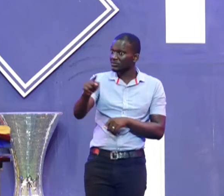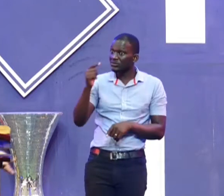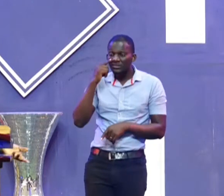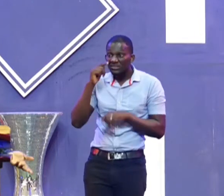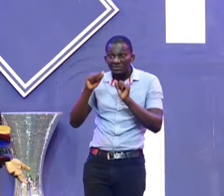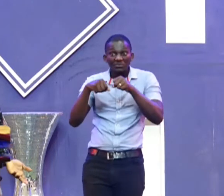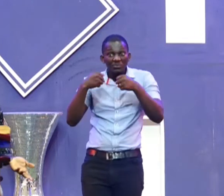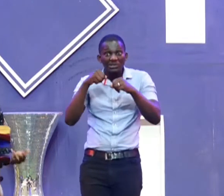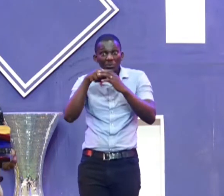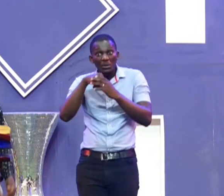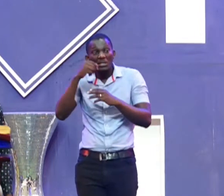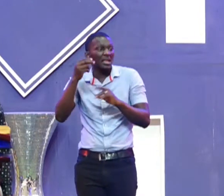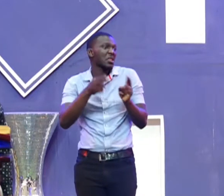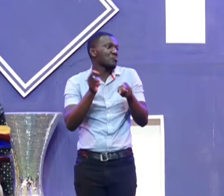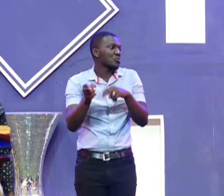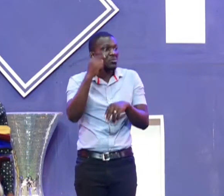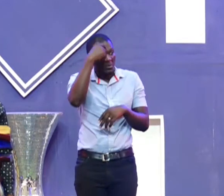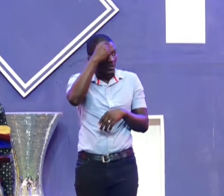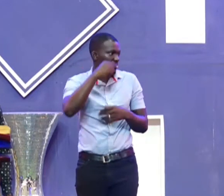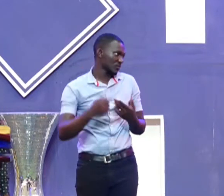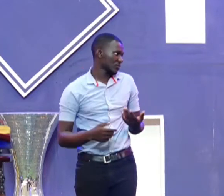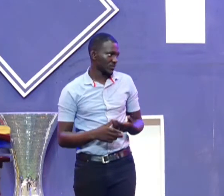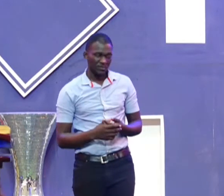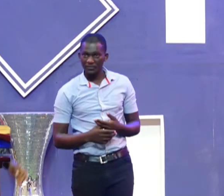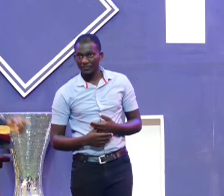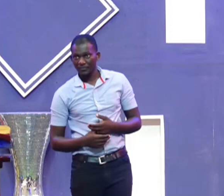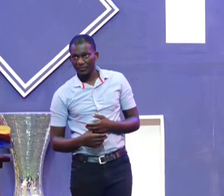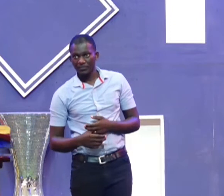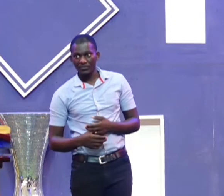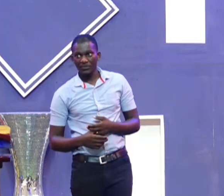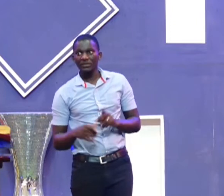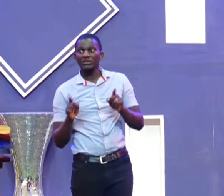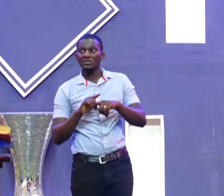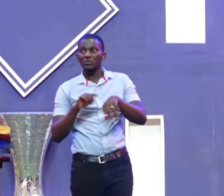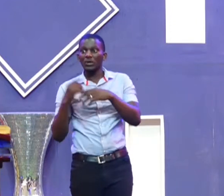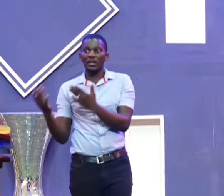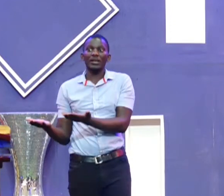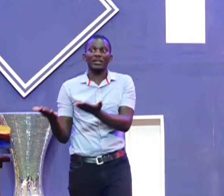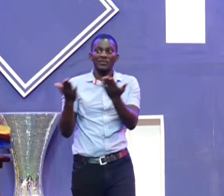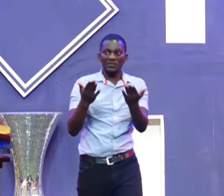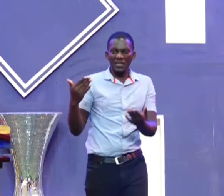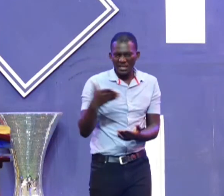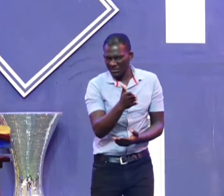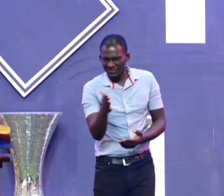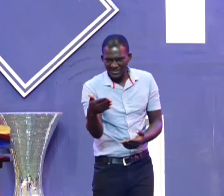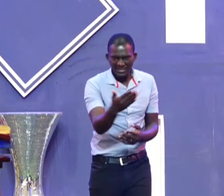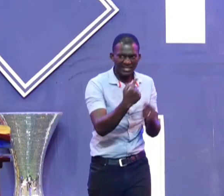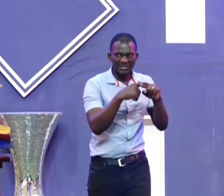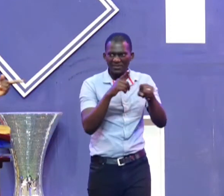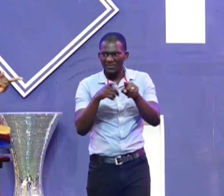him. And you also know that that is impossible in the carnal wisdom. Even when I bring